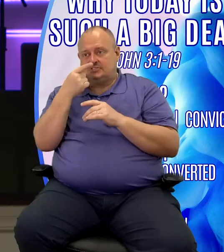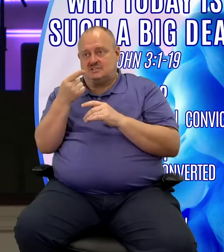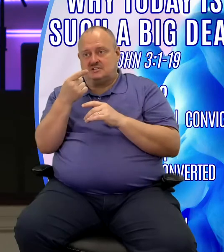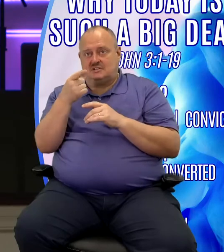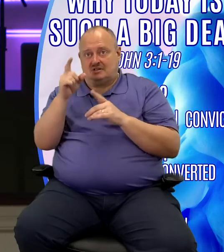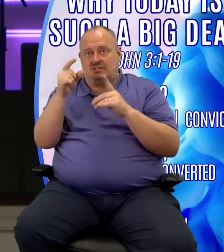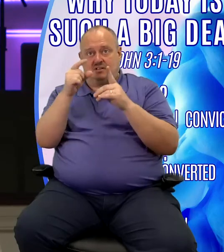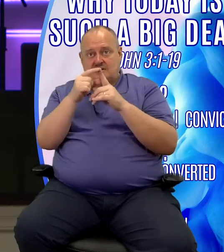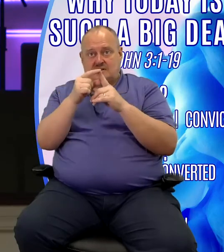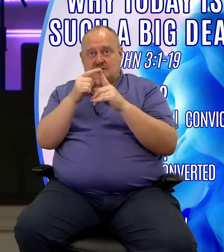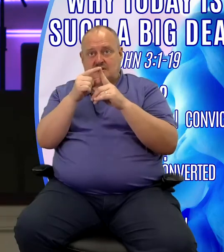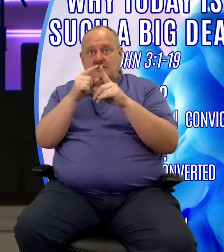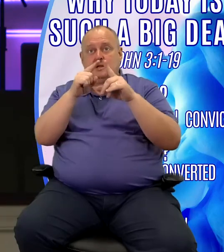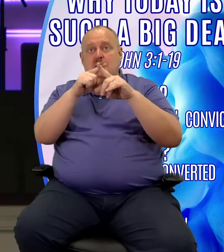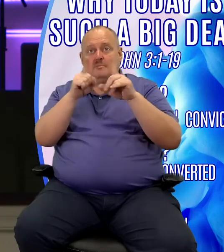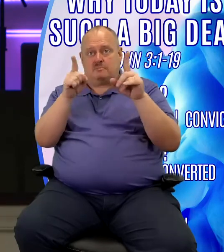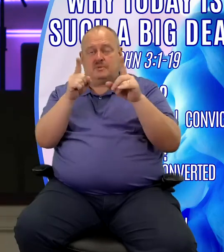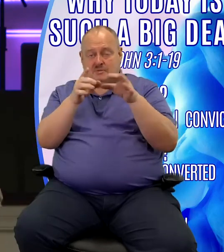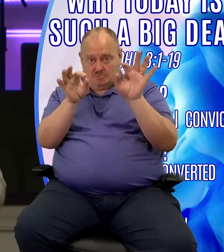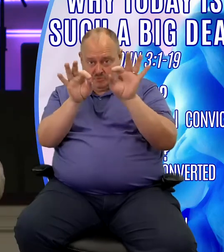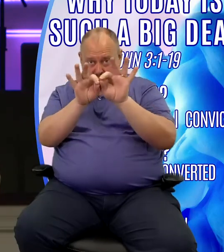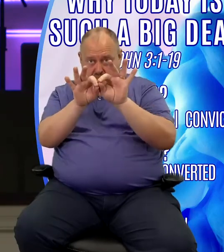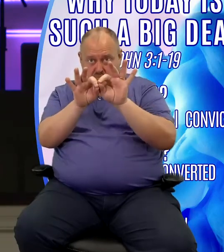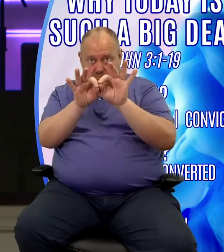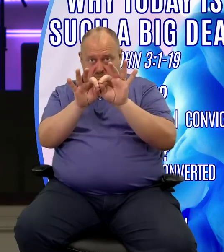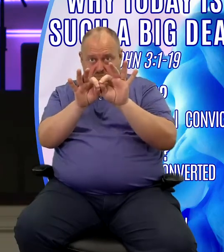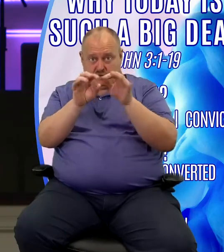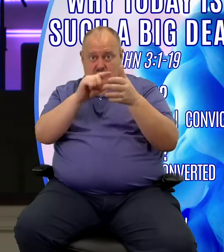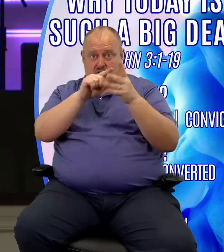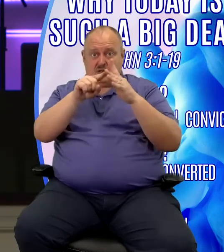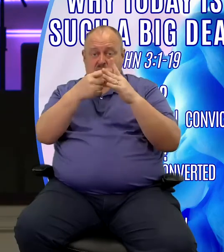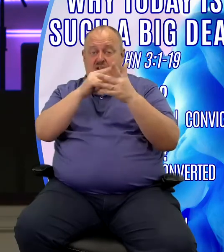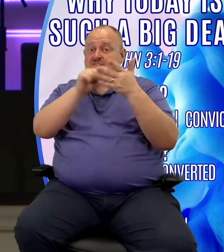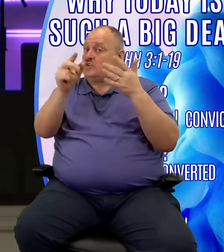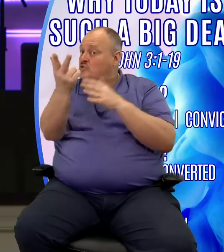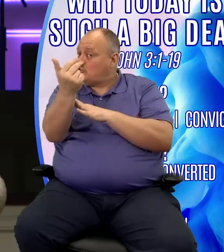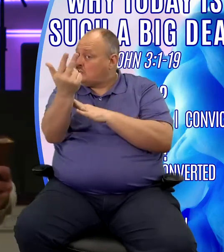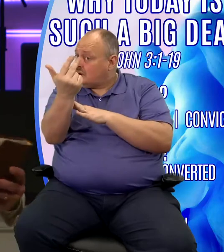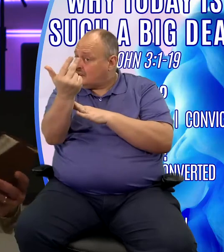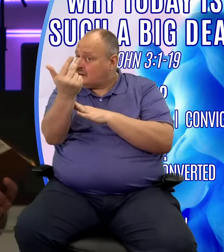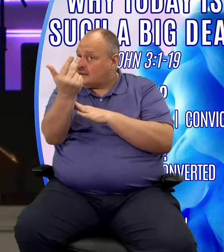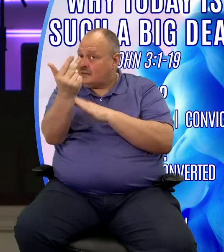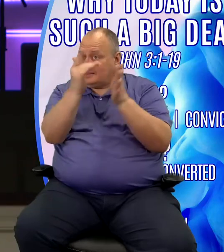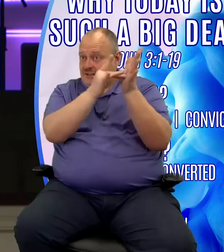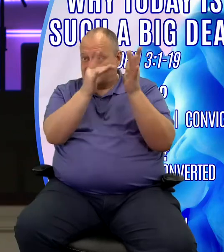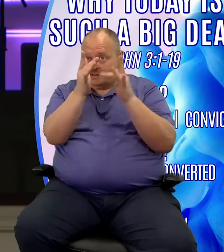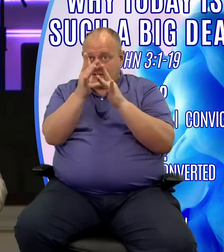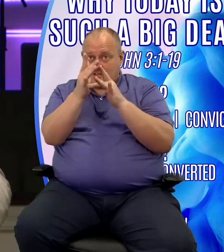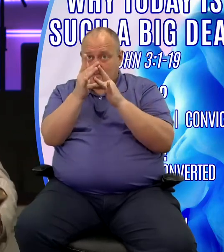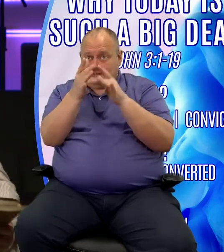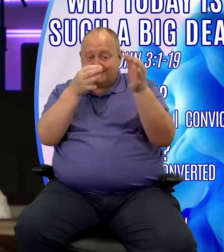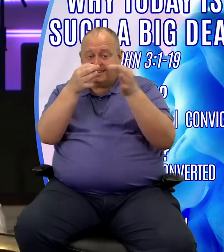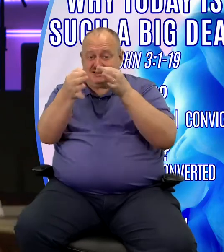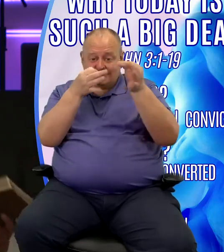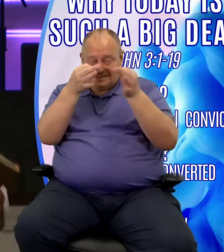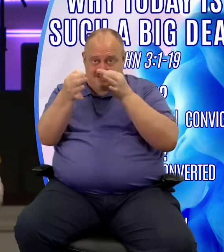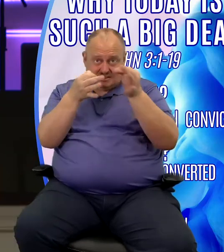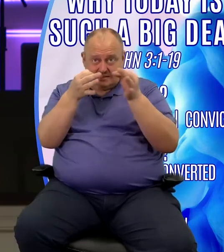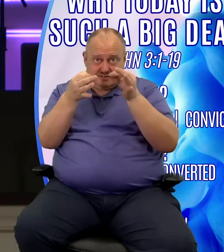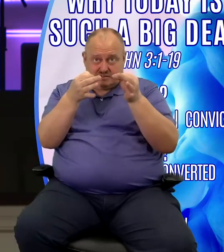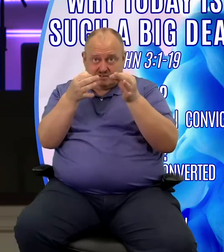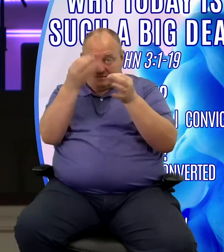word "what" that is so important. Beginning in verse 13 of this chapter, Jesus begins to describe to him, Jesus begins